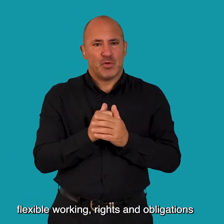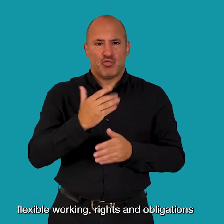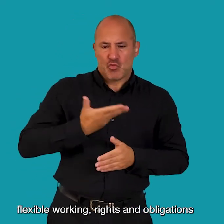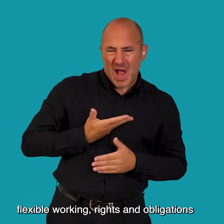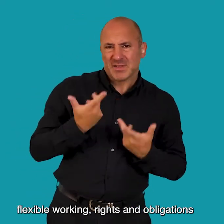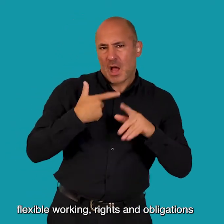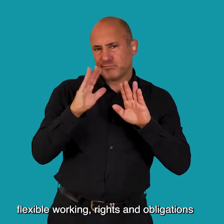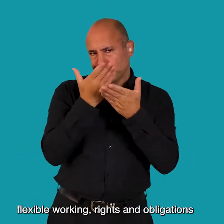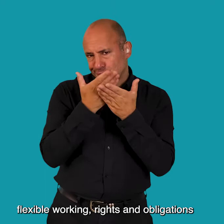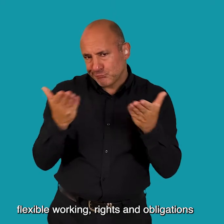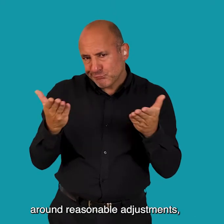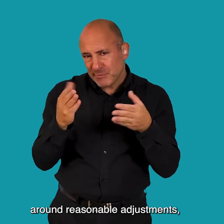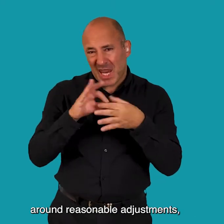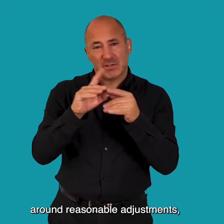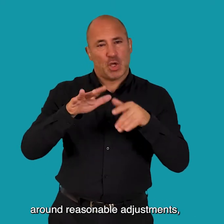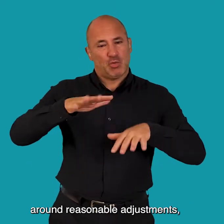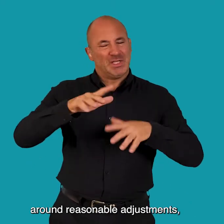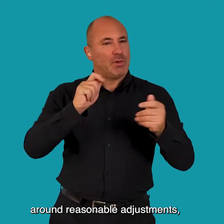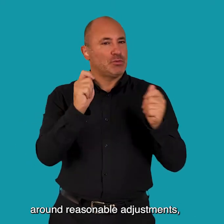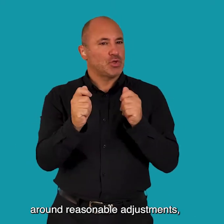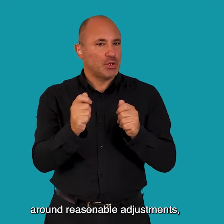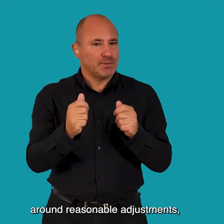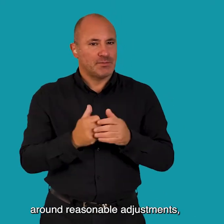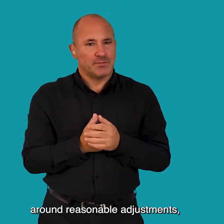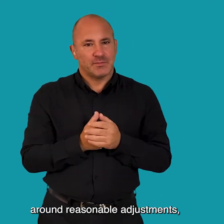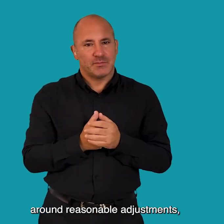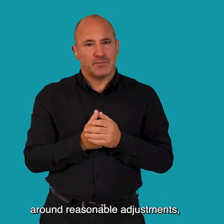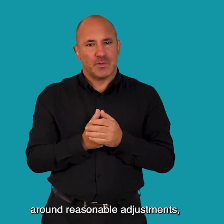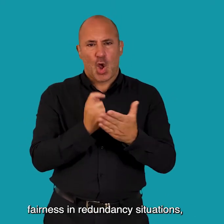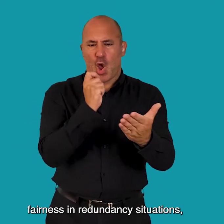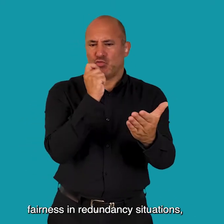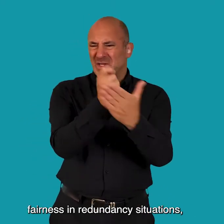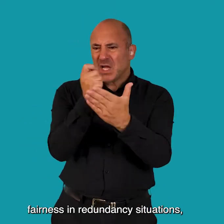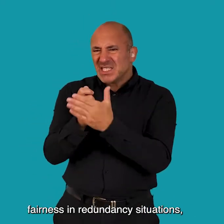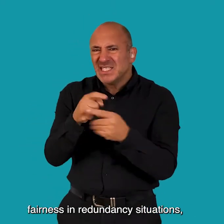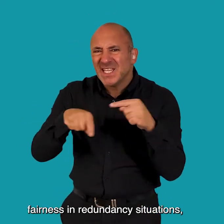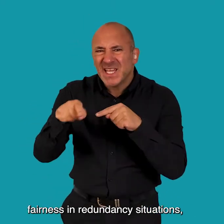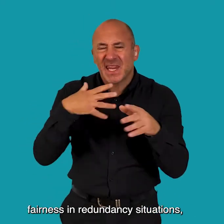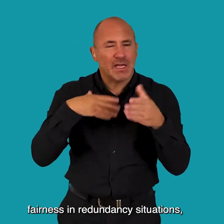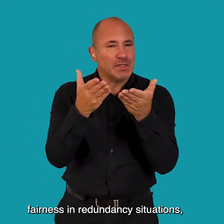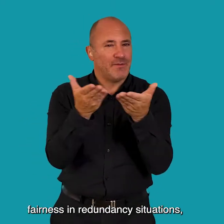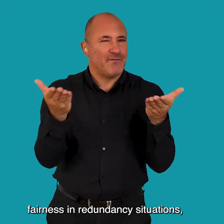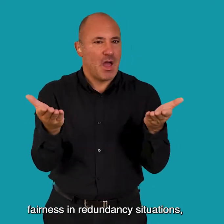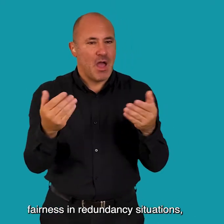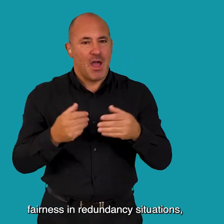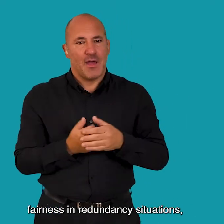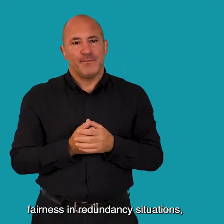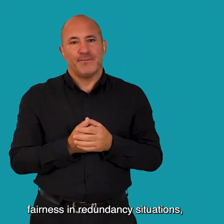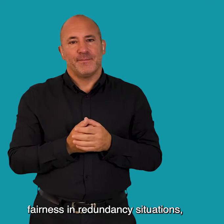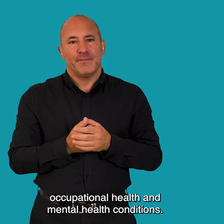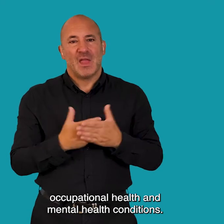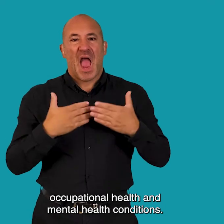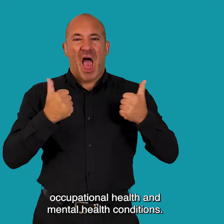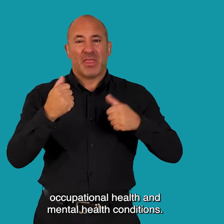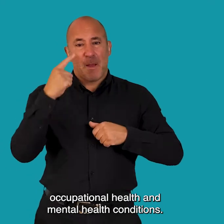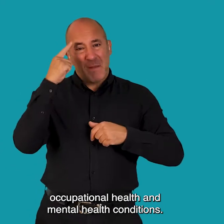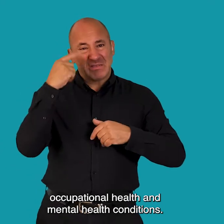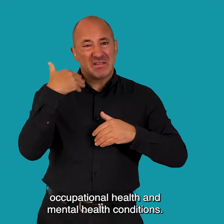rights and obligations around reasonable adjustments, fairness in redundancy situations, occupational health and